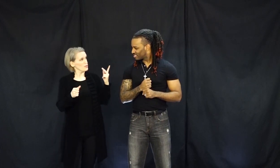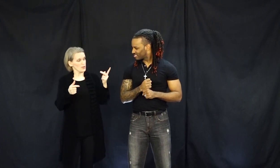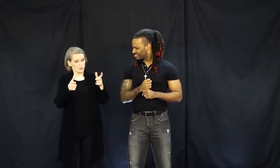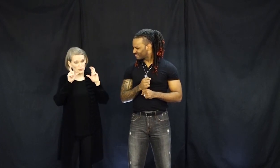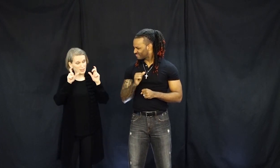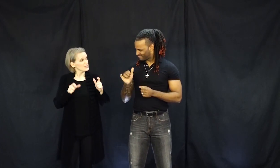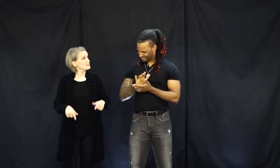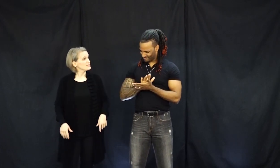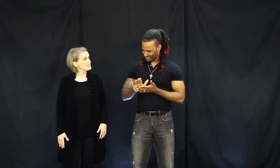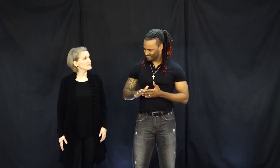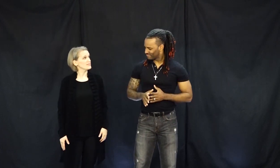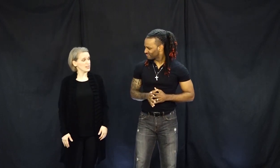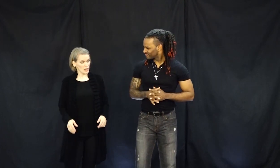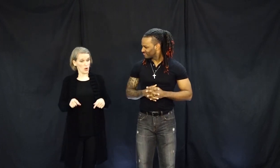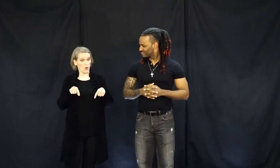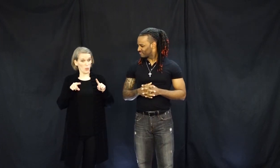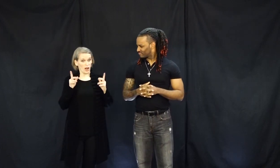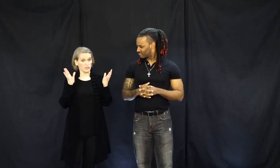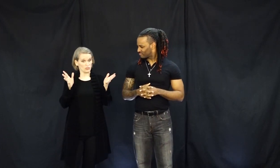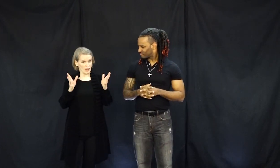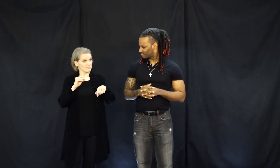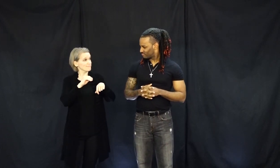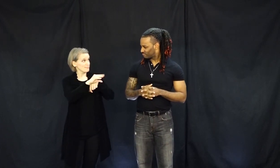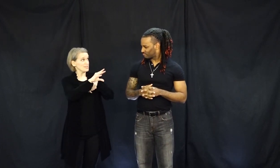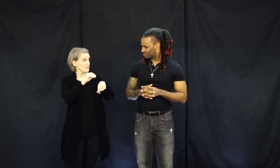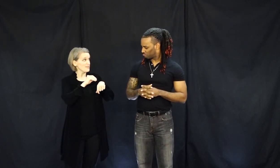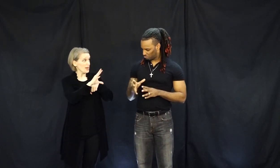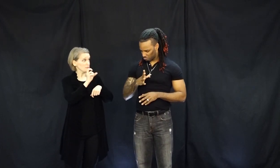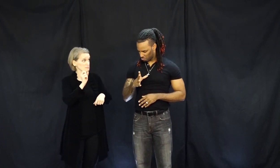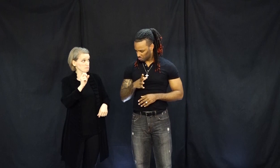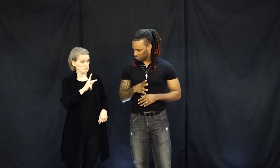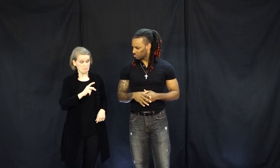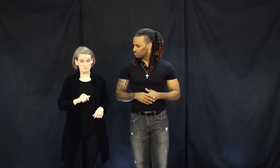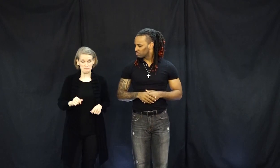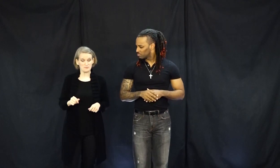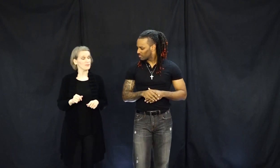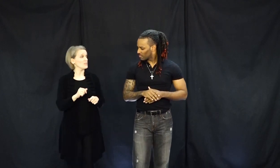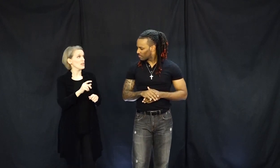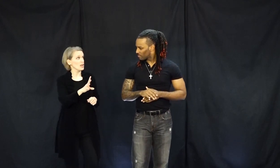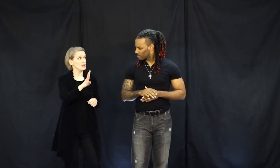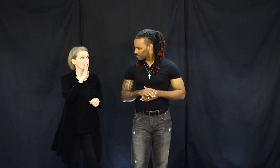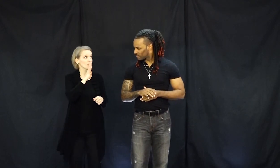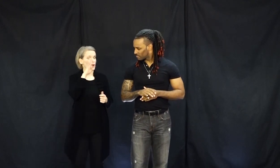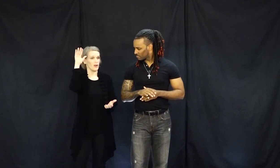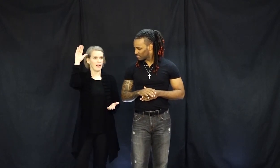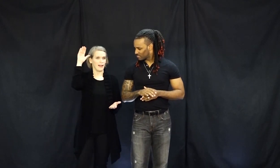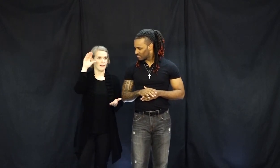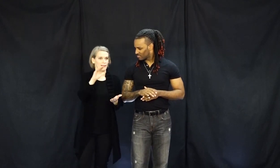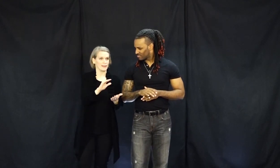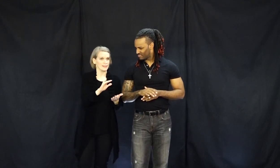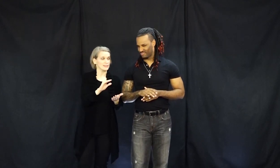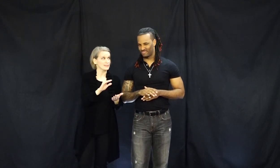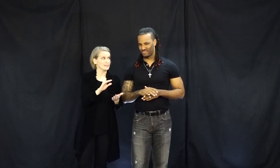nice. While we're talking, let me offer you some free advice. Talk less. What?